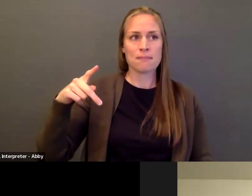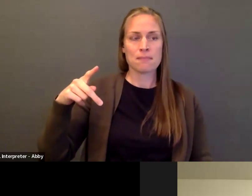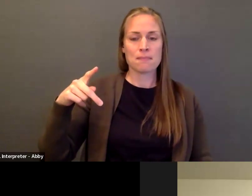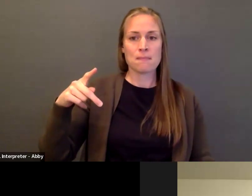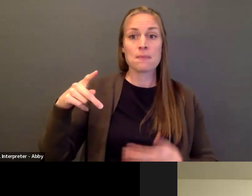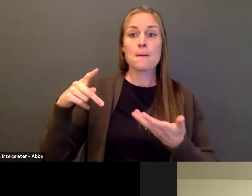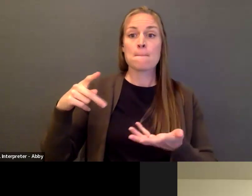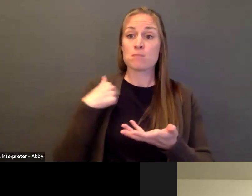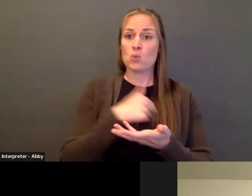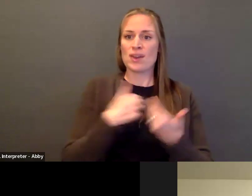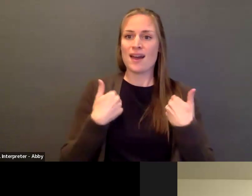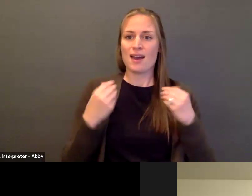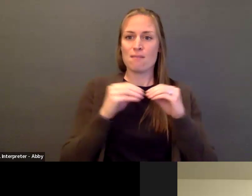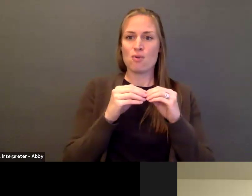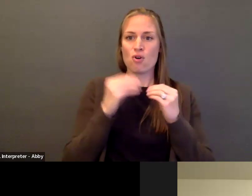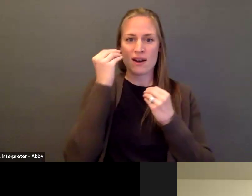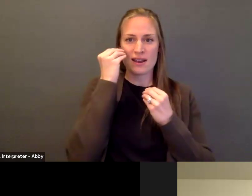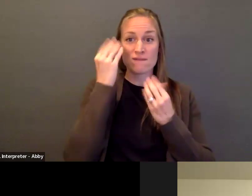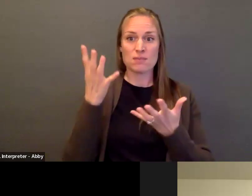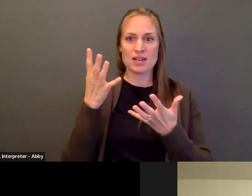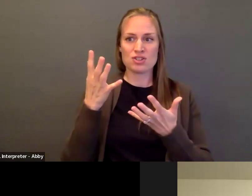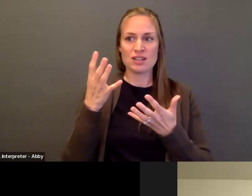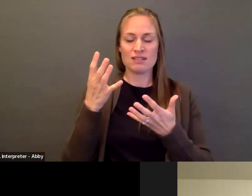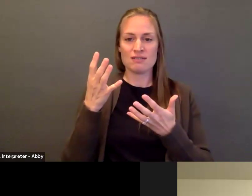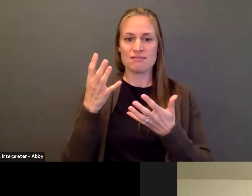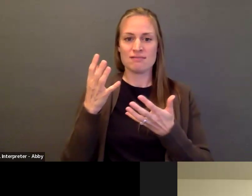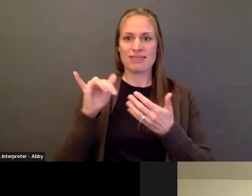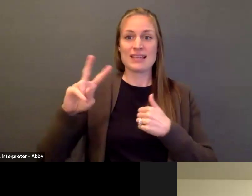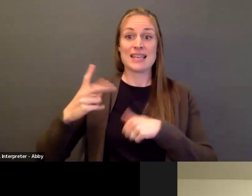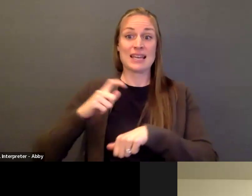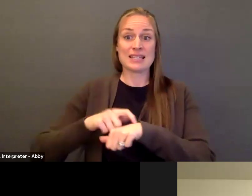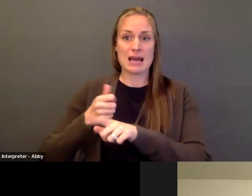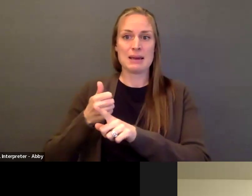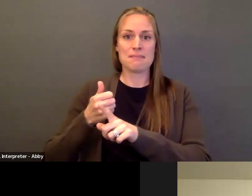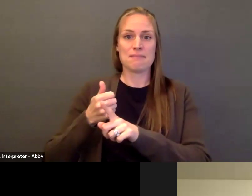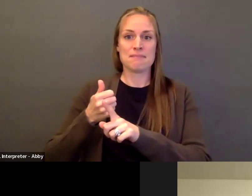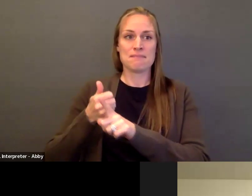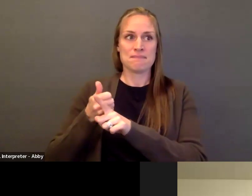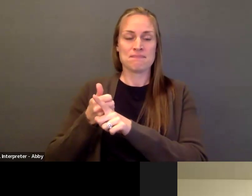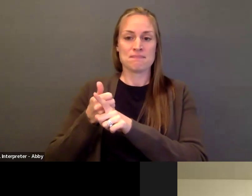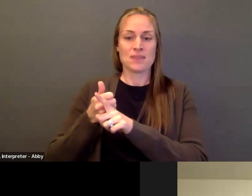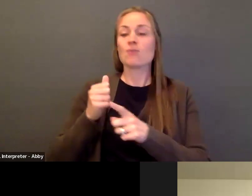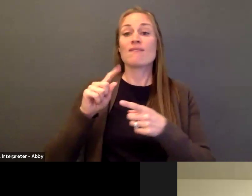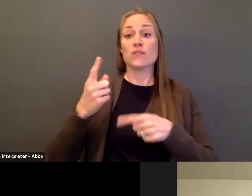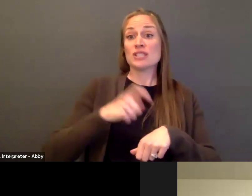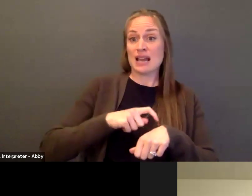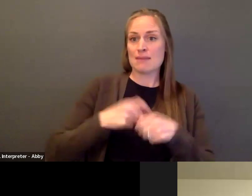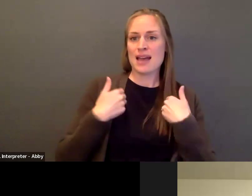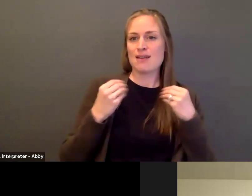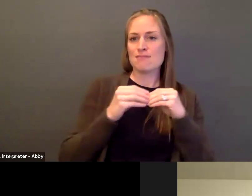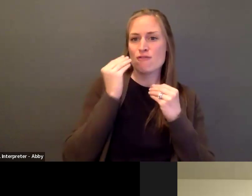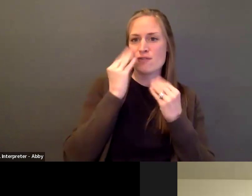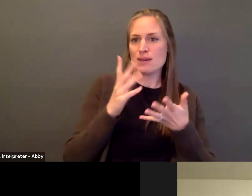had more information than the first time that he got accepted to CLIP. And when we reapplied, he got denied, which